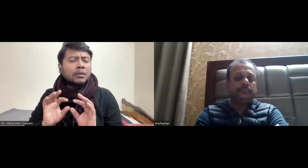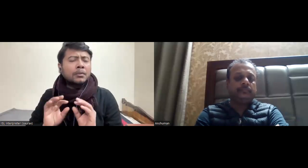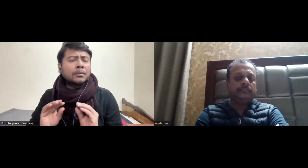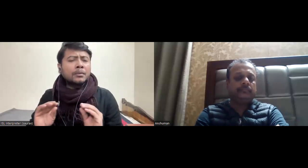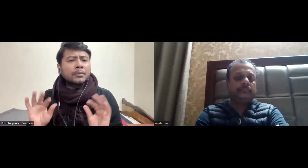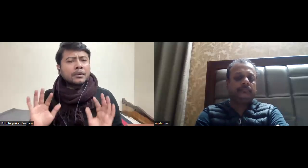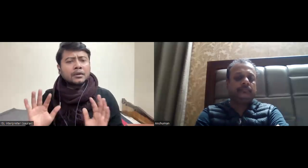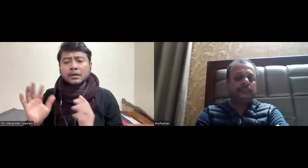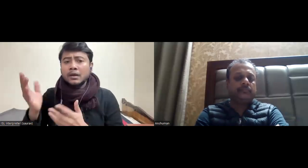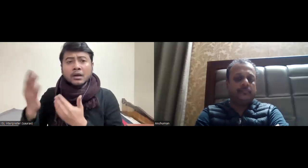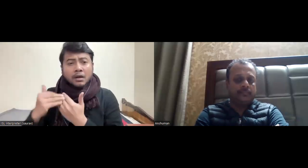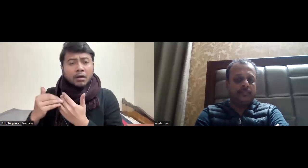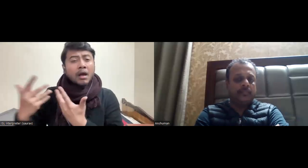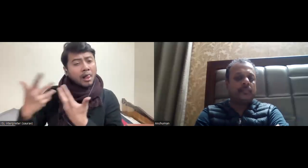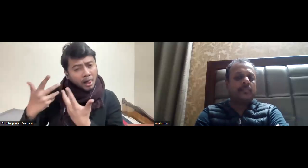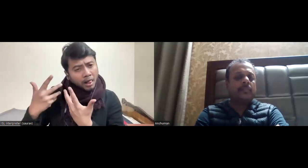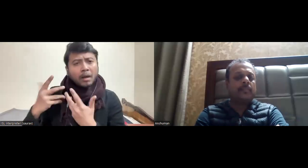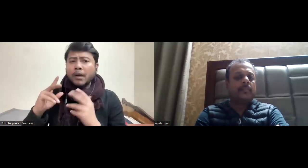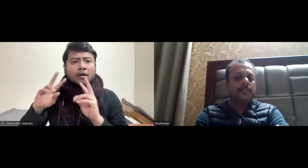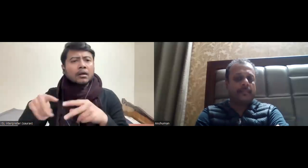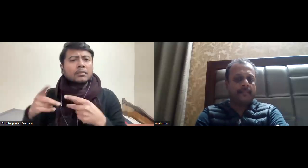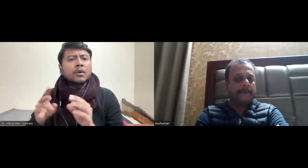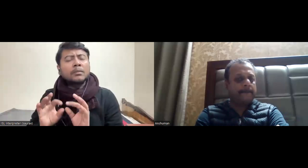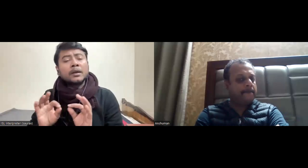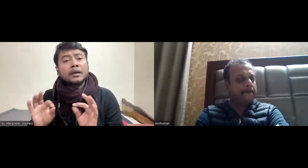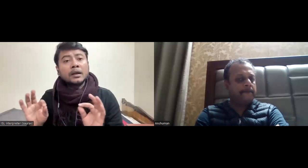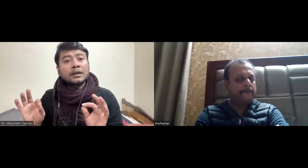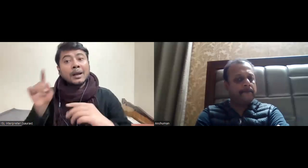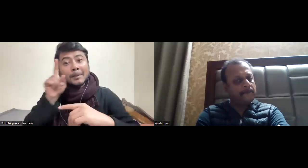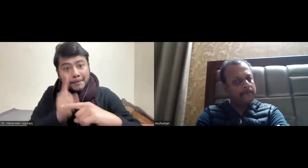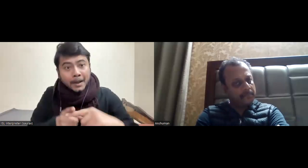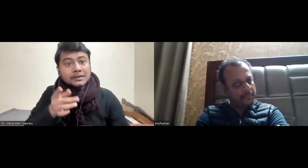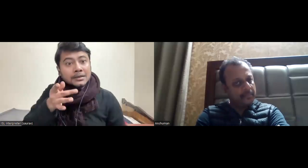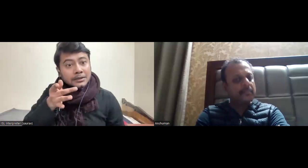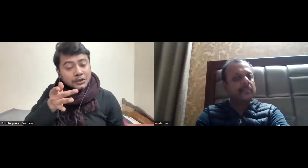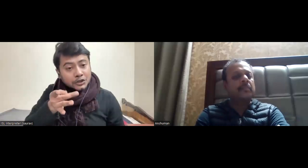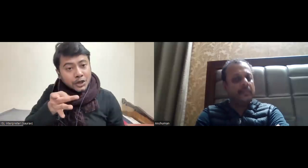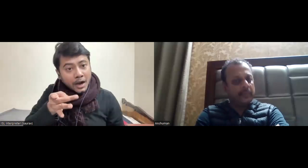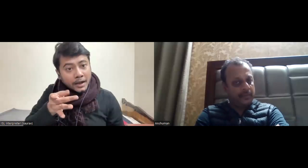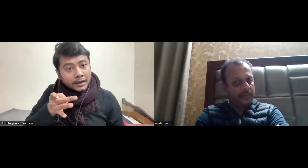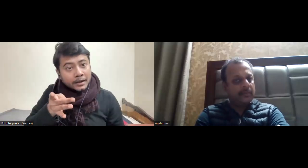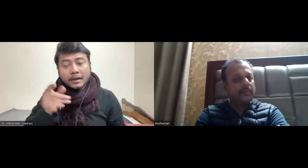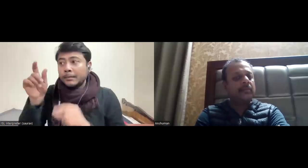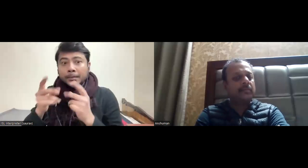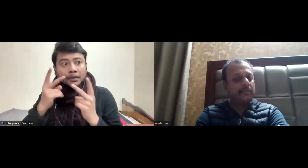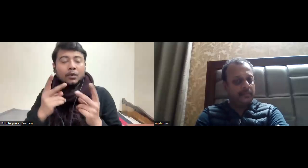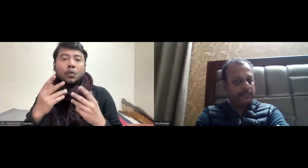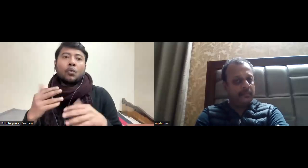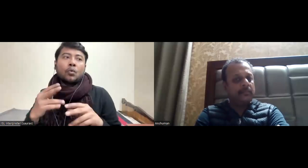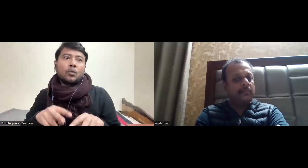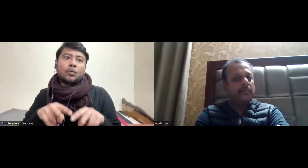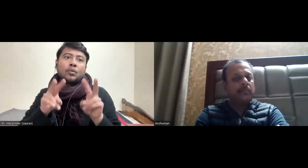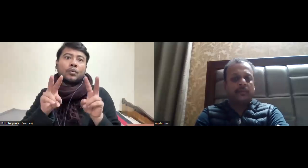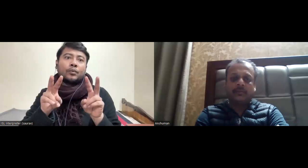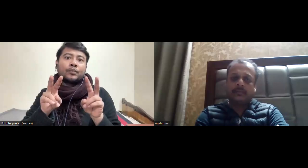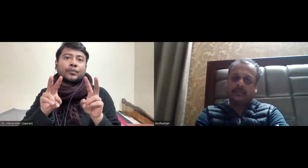you are all the time shouting at other people, then people will think that what is the use of all the time having a japa